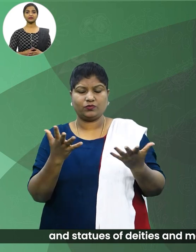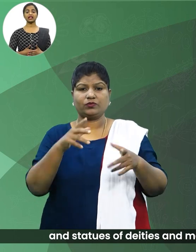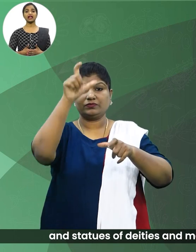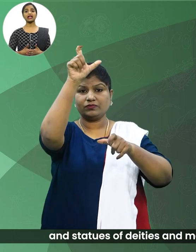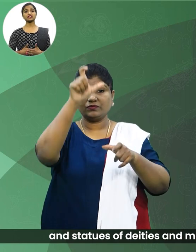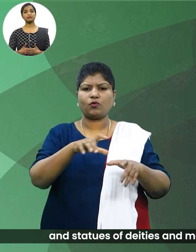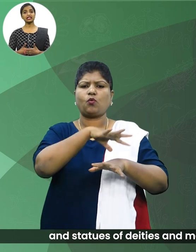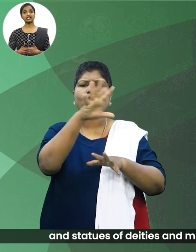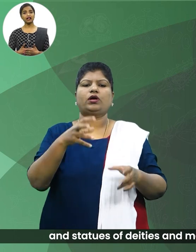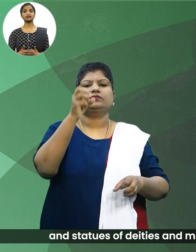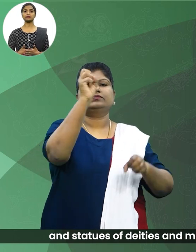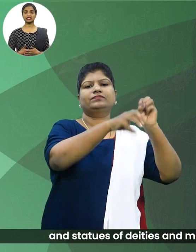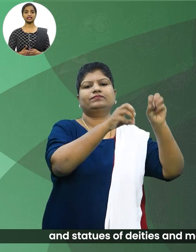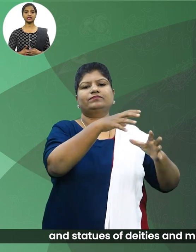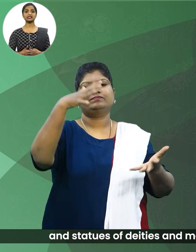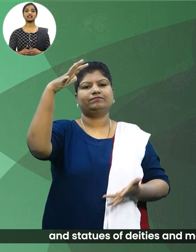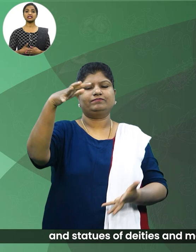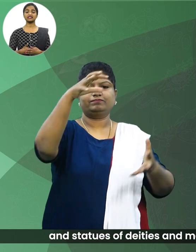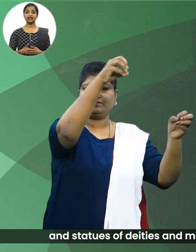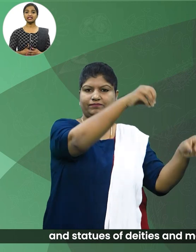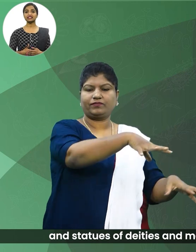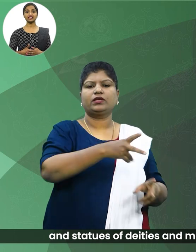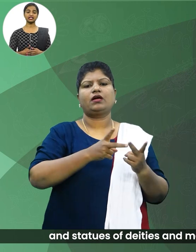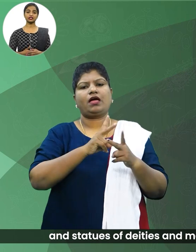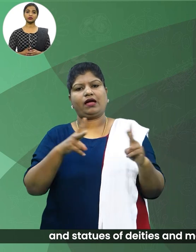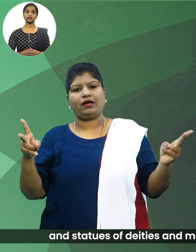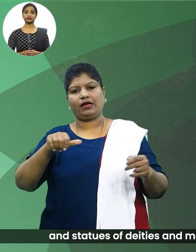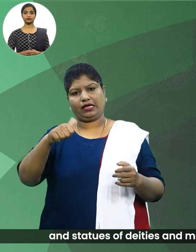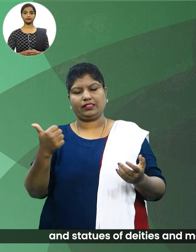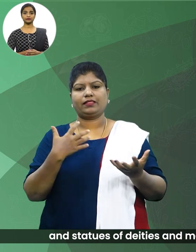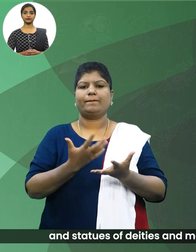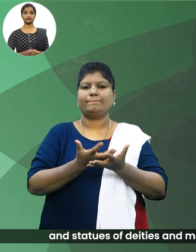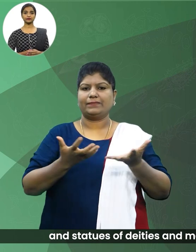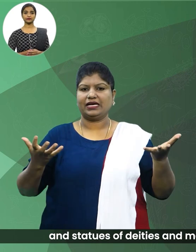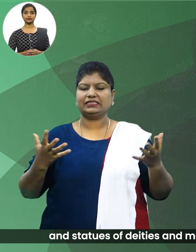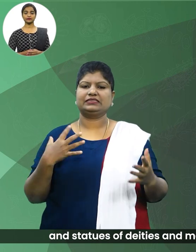And many other materials directly into the river.